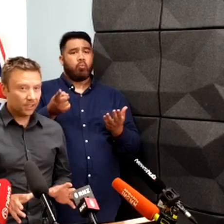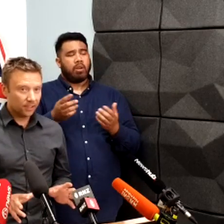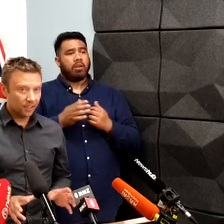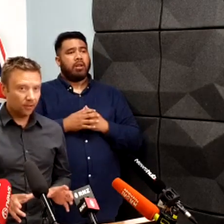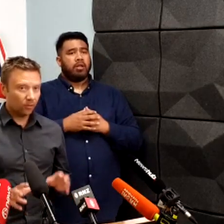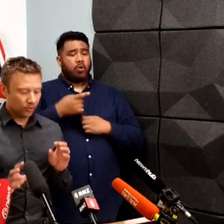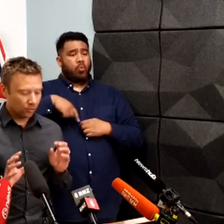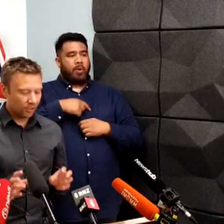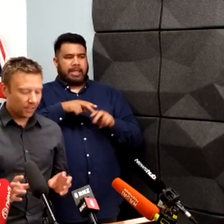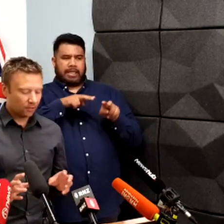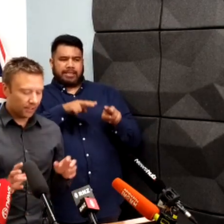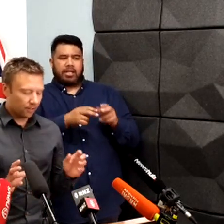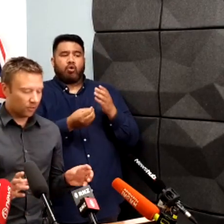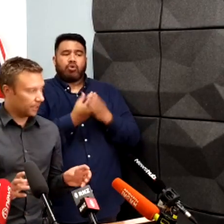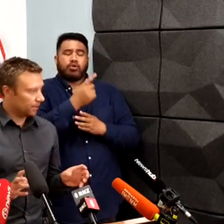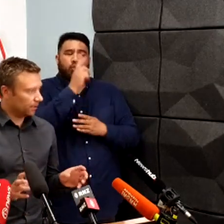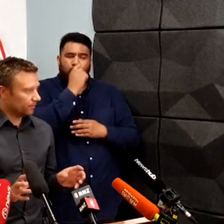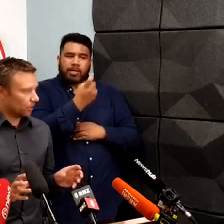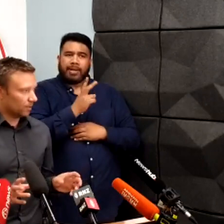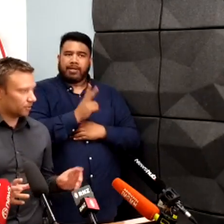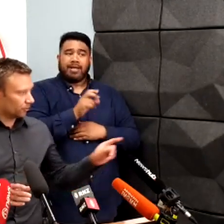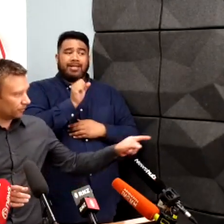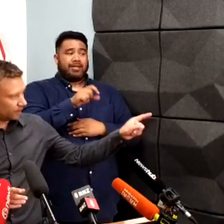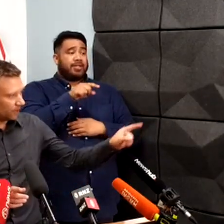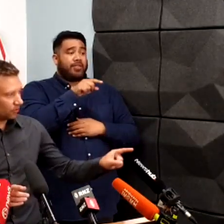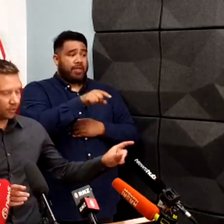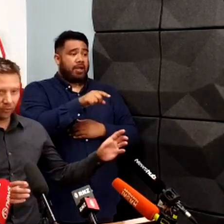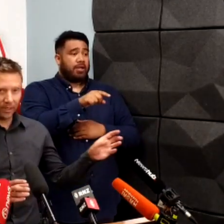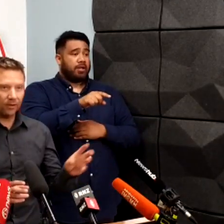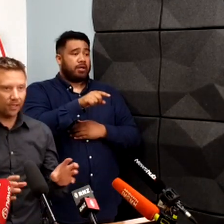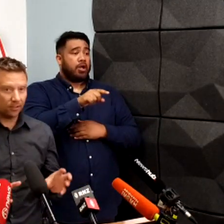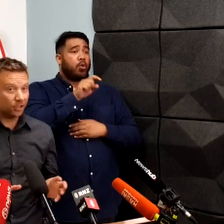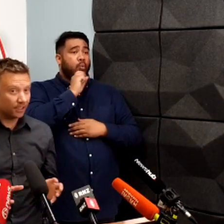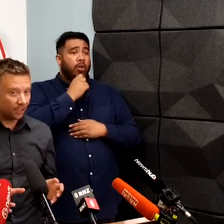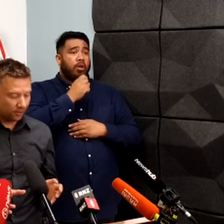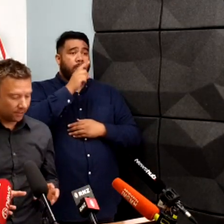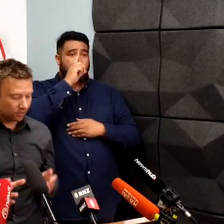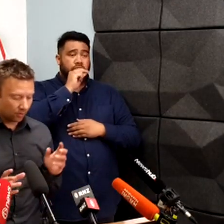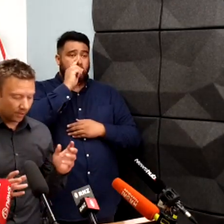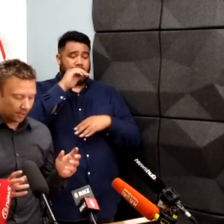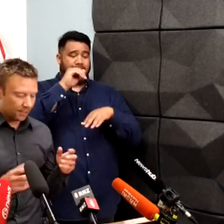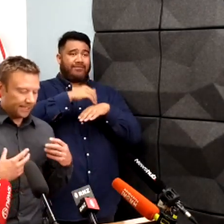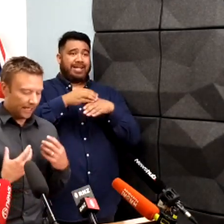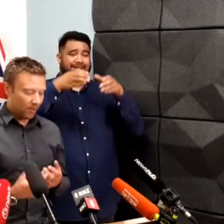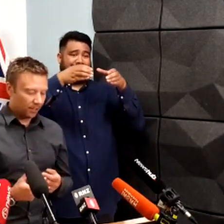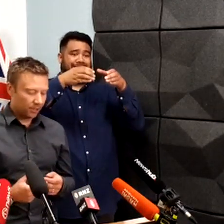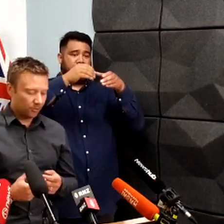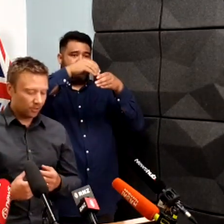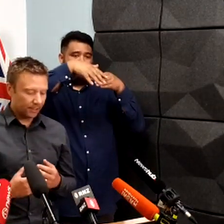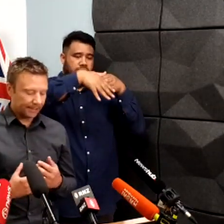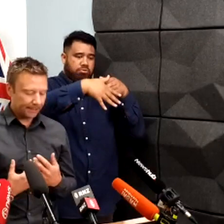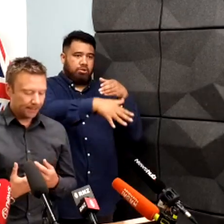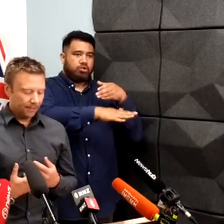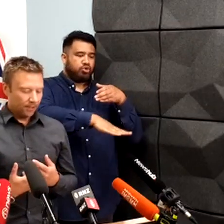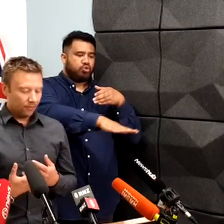that we're forecasting here, we're talking about an eruption that could affect that crater floor area out to the jetty area. That's what we make an